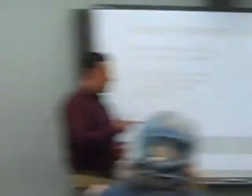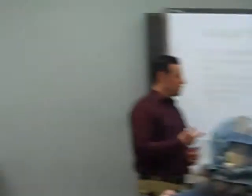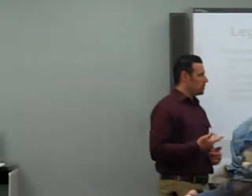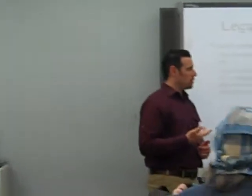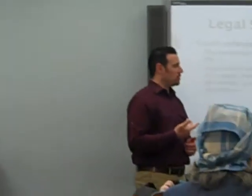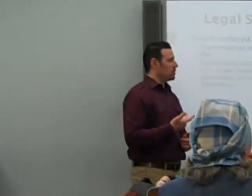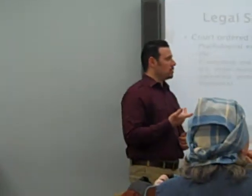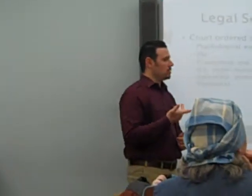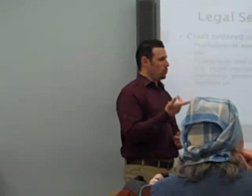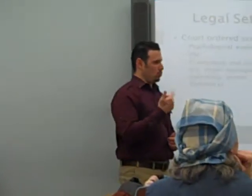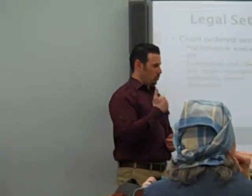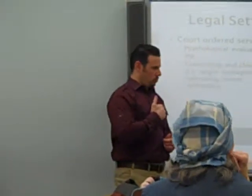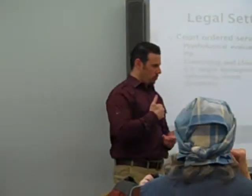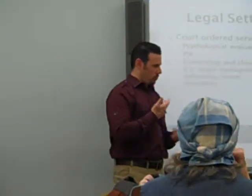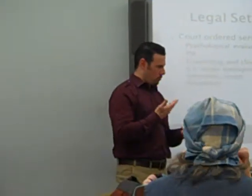Sorry for what you did.